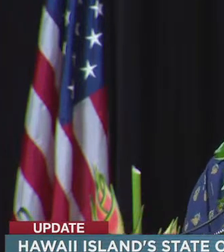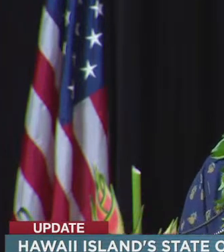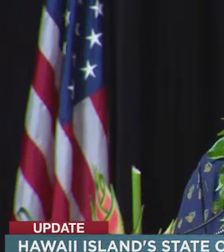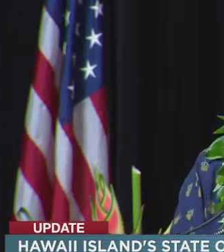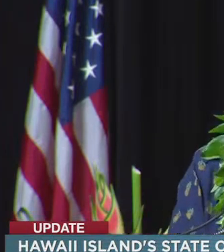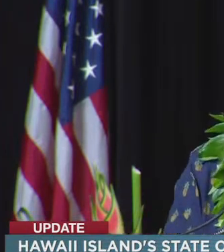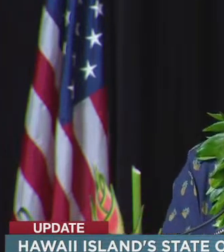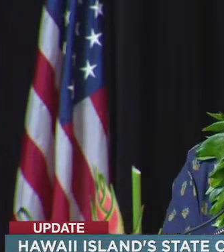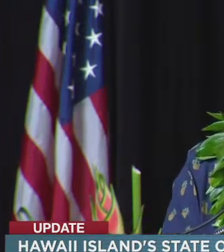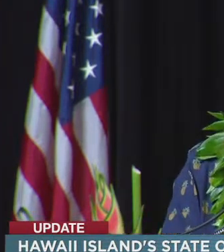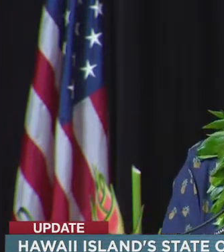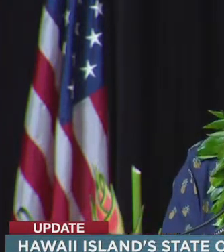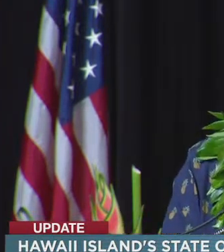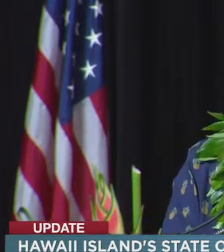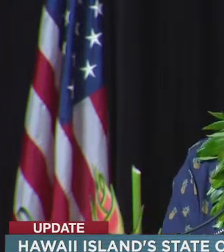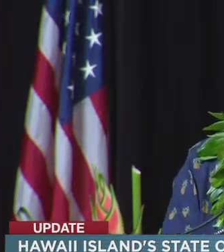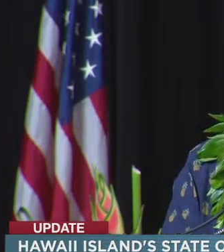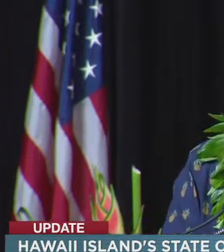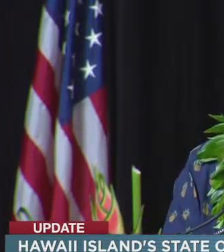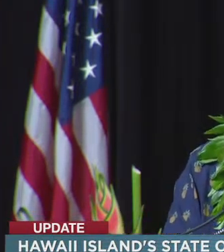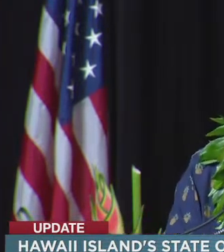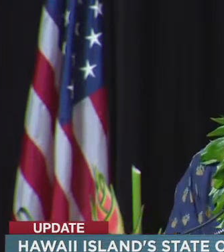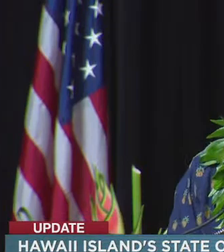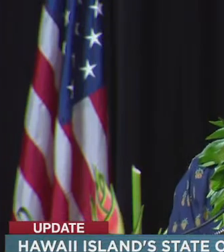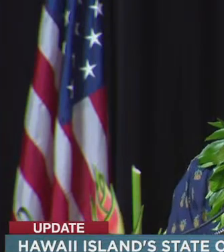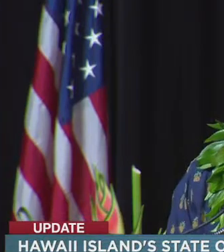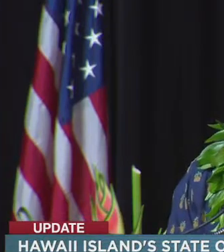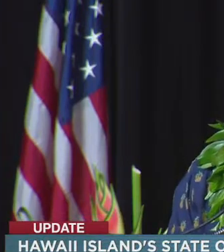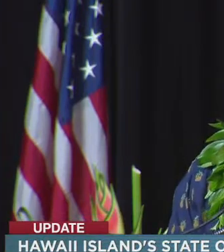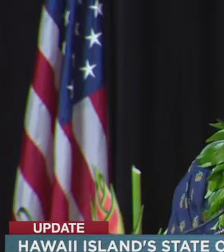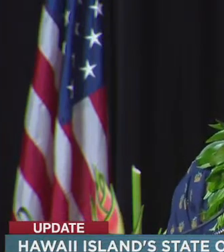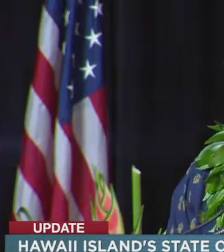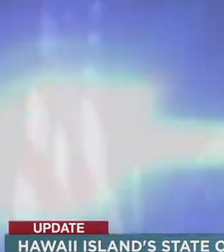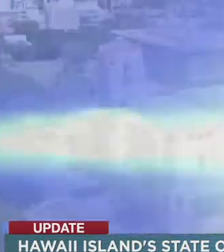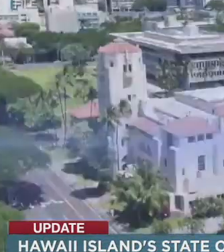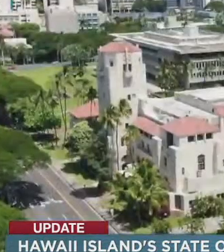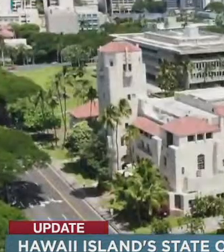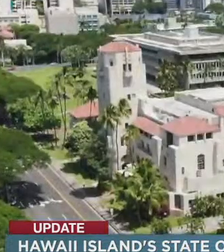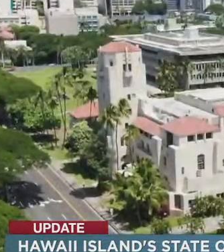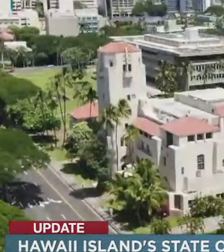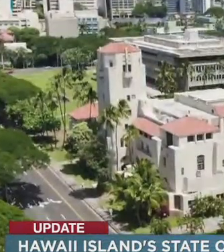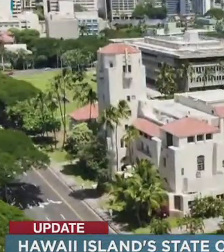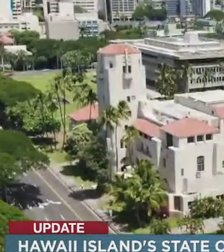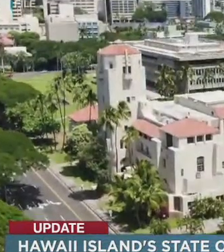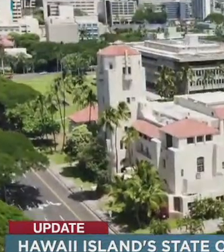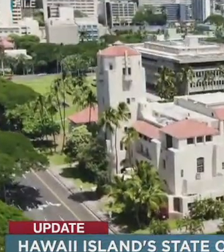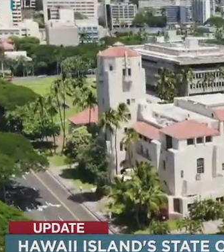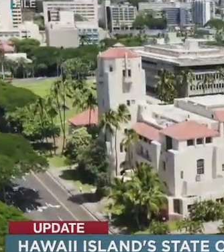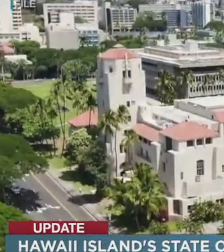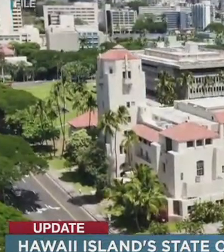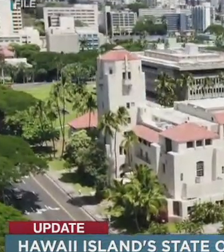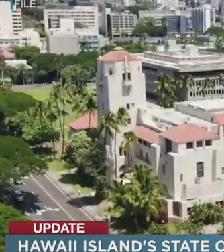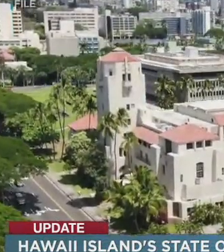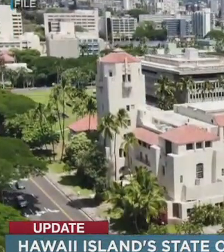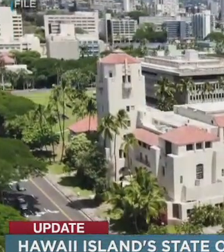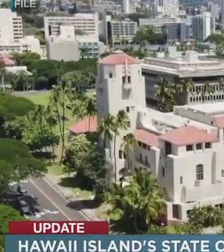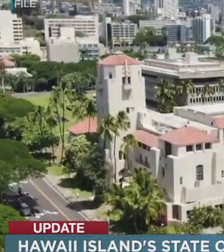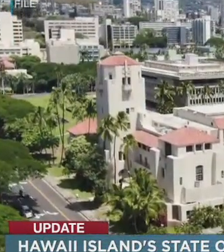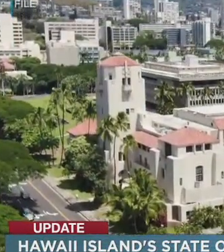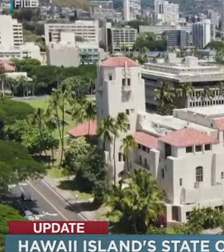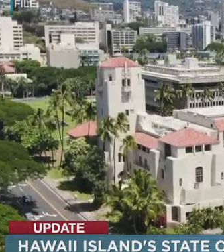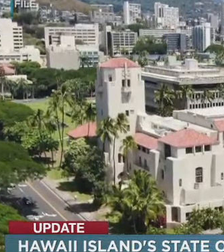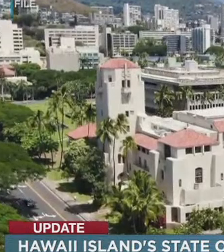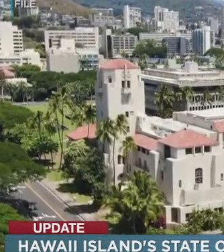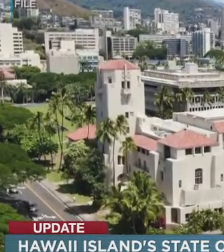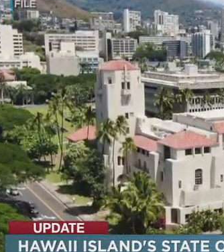will be streaming that live on KGMB, K5, and the digital platforms. Honolulu's leaders may soon see a bump in their